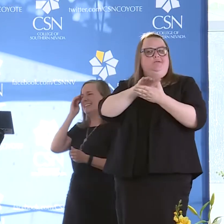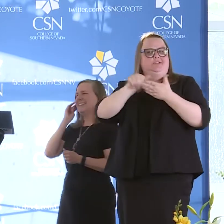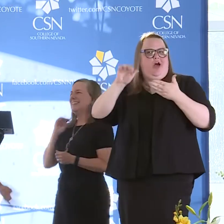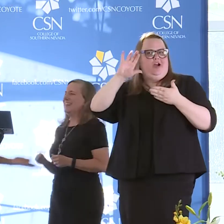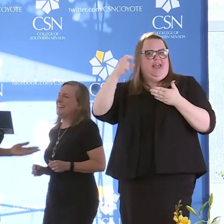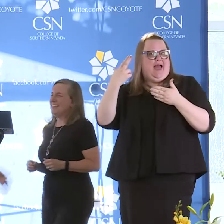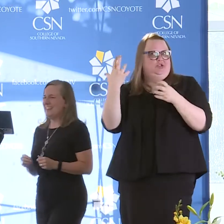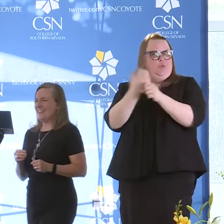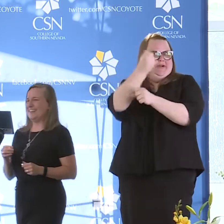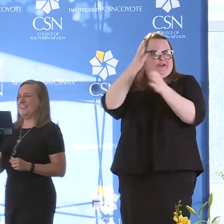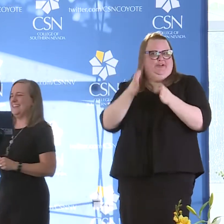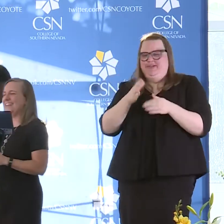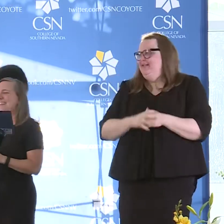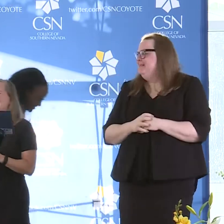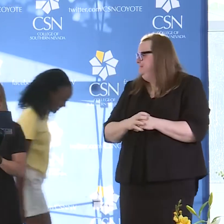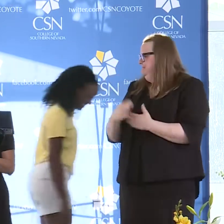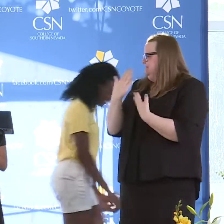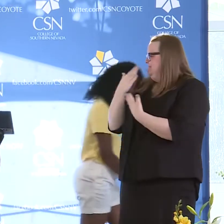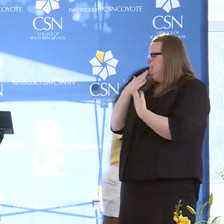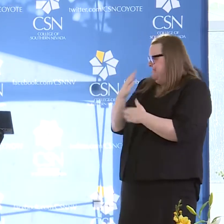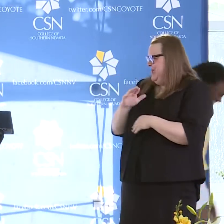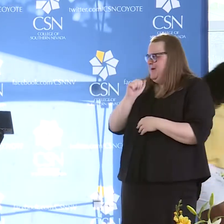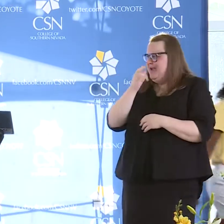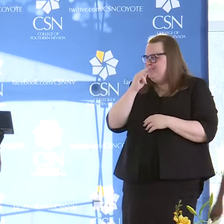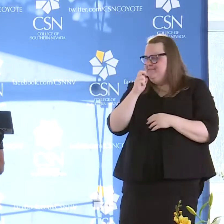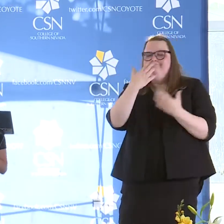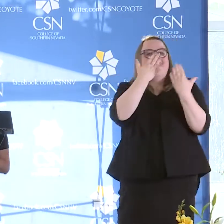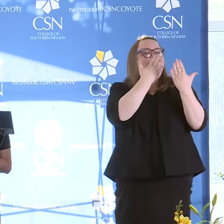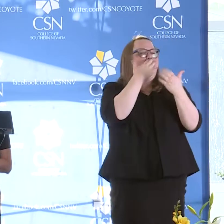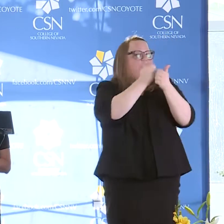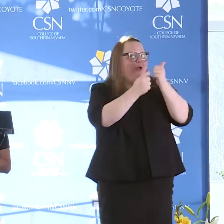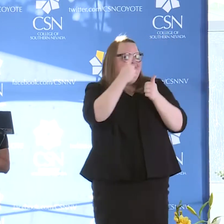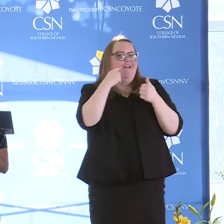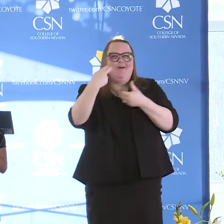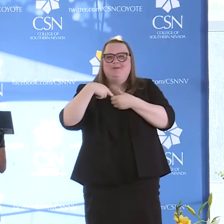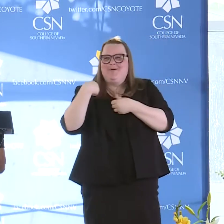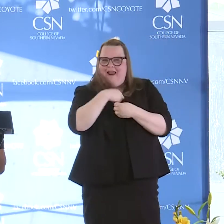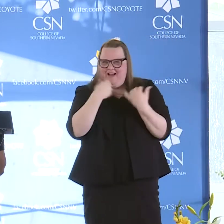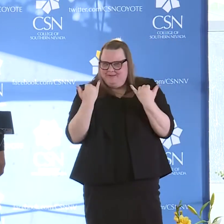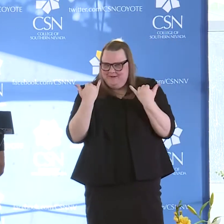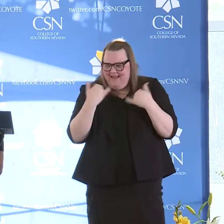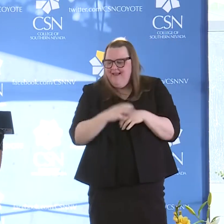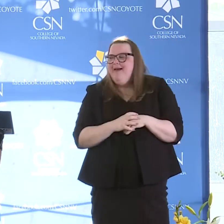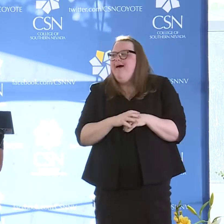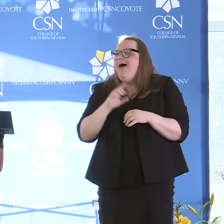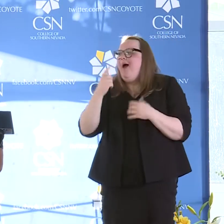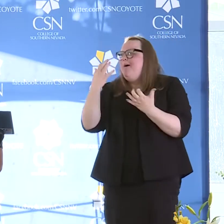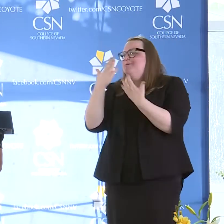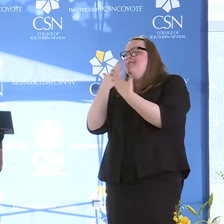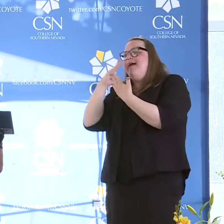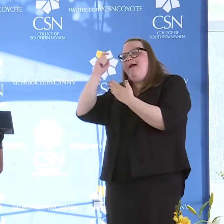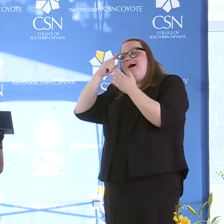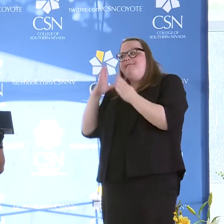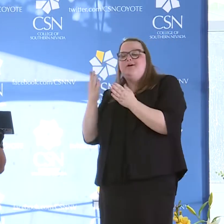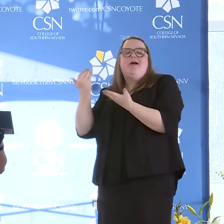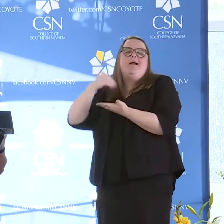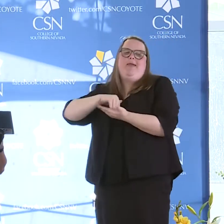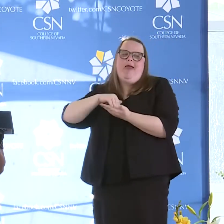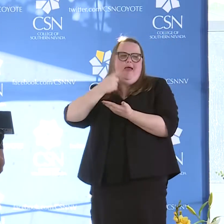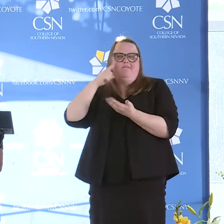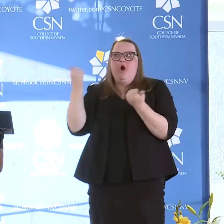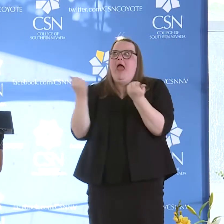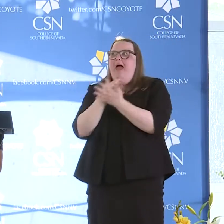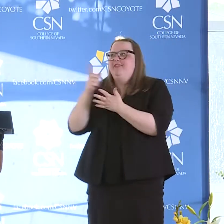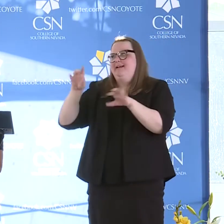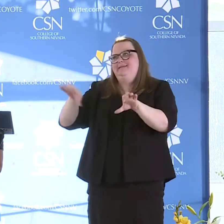winner. Thanks, Adrian. You're welcome. Thank you, everyone, for joining us tonight. And I just want to thank Governor Sisolak again for all